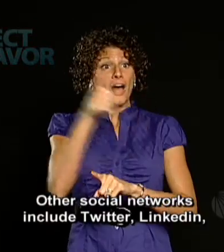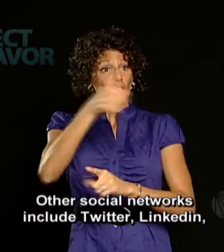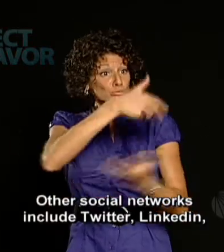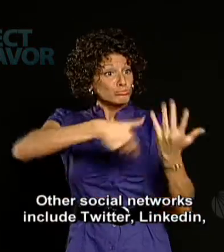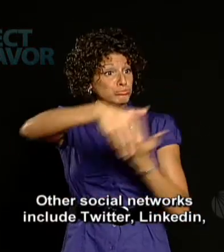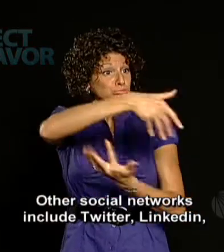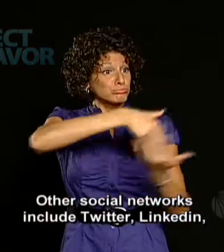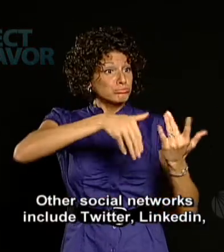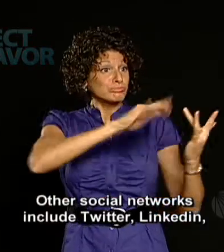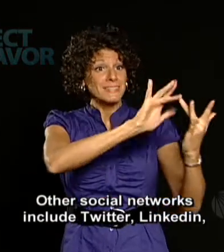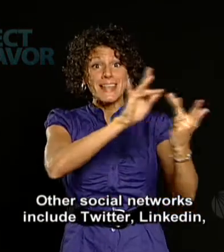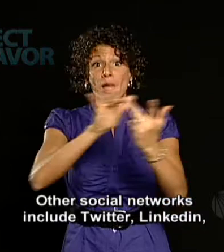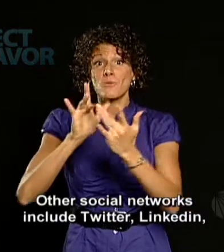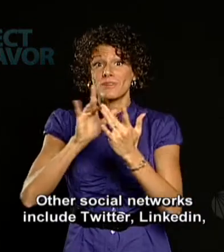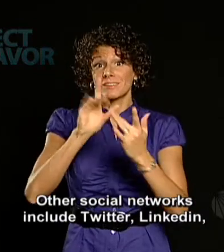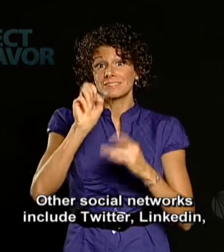Other social networks include Twitter,